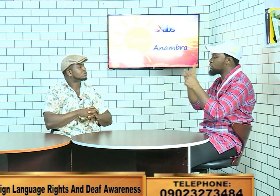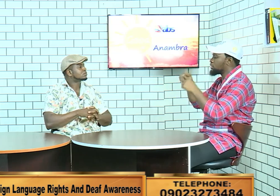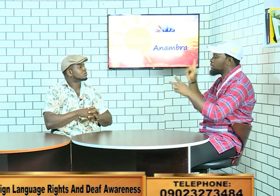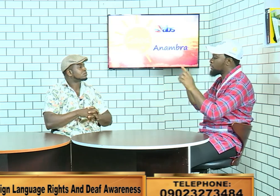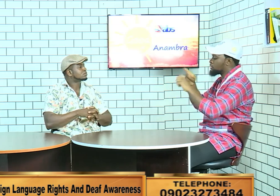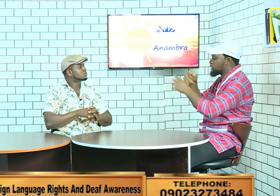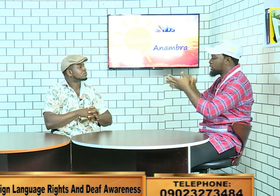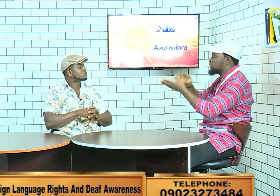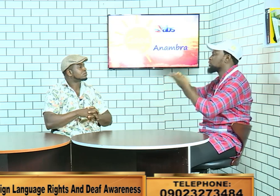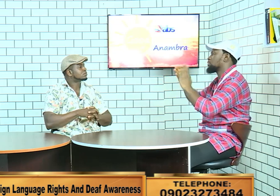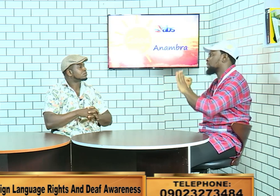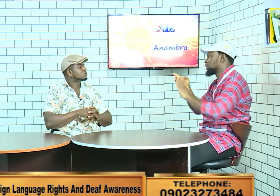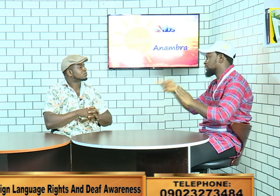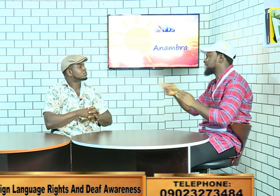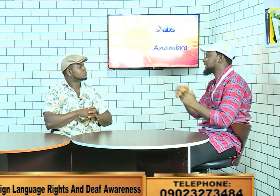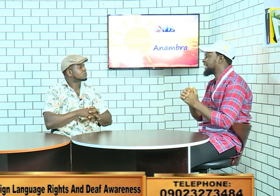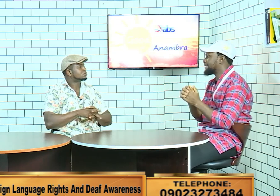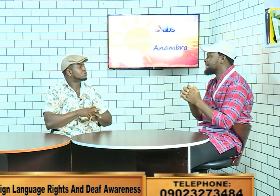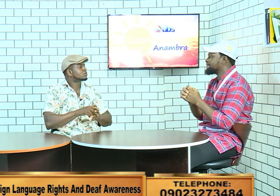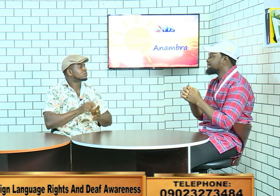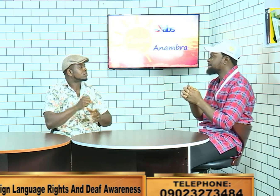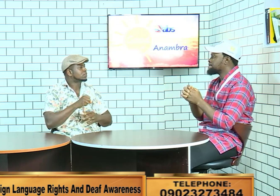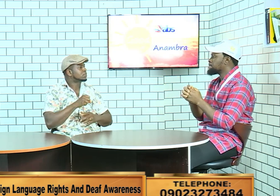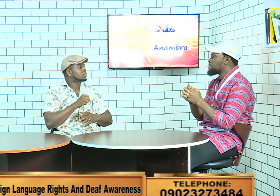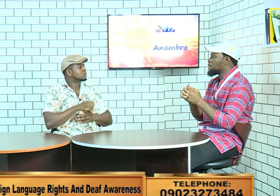particular community?